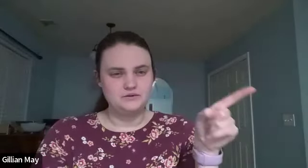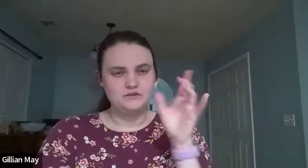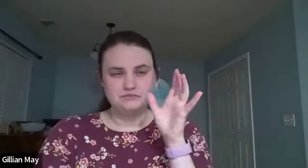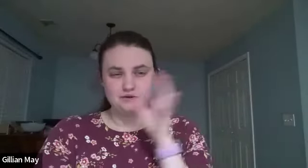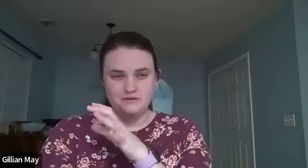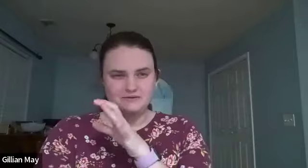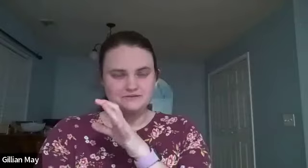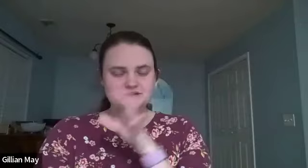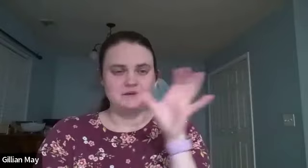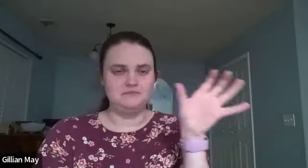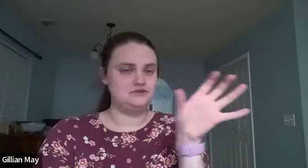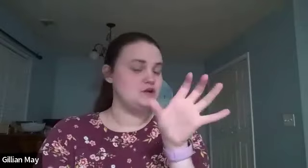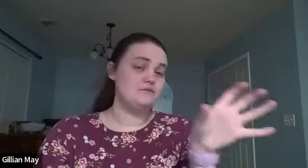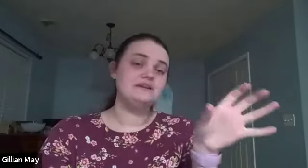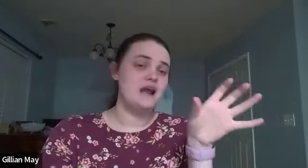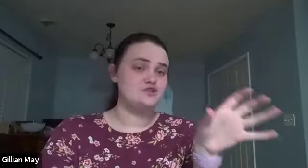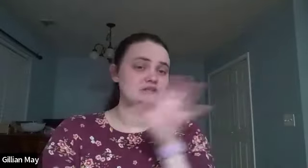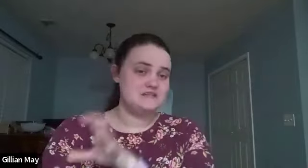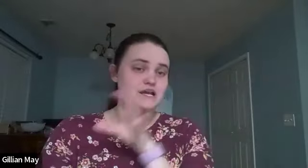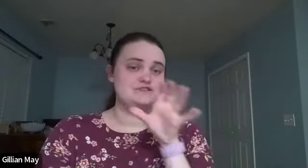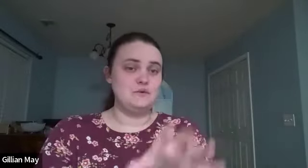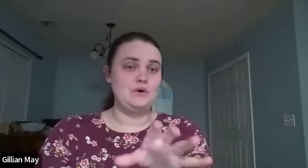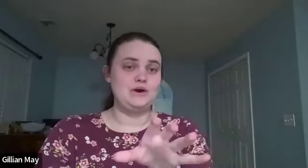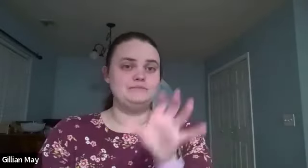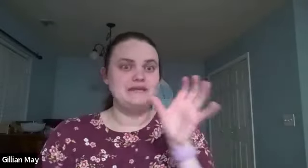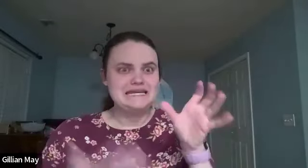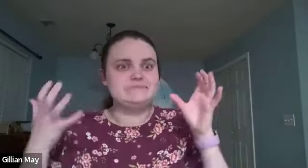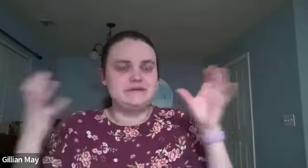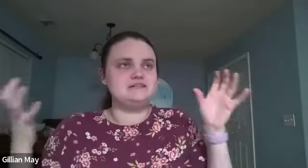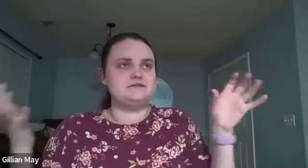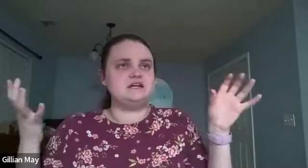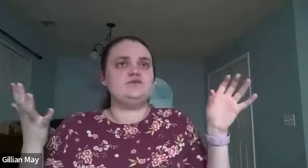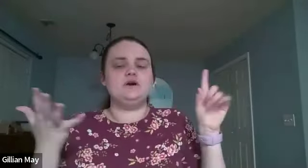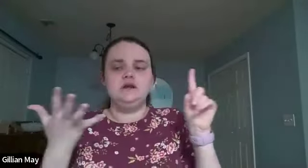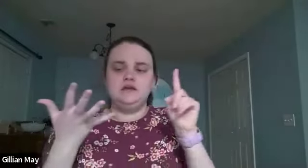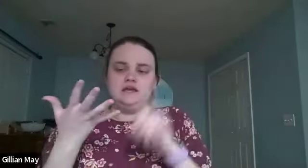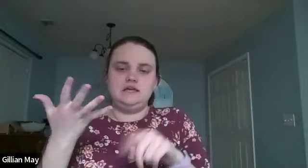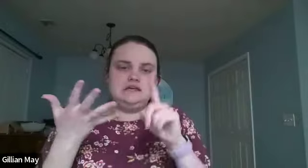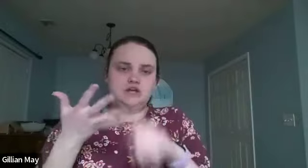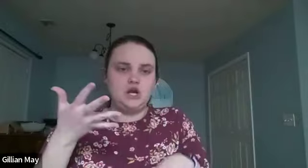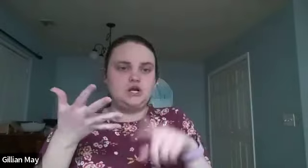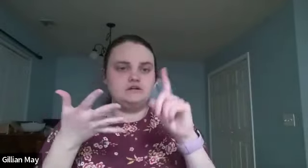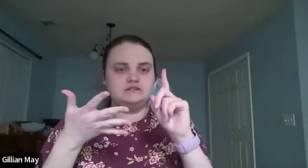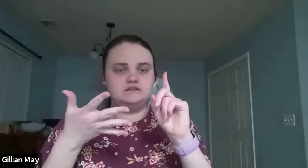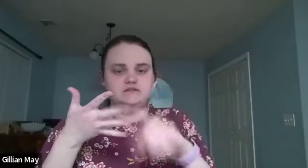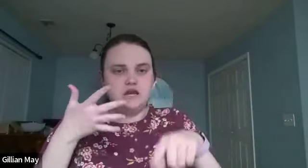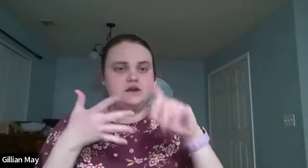With pronouns, there's not really actually signs for big different signs for his, hers,